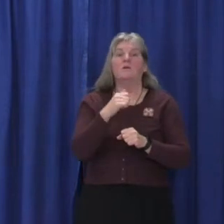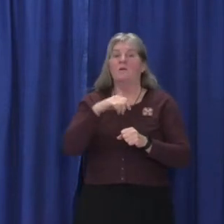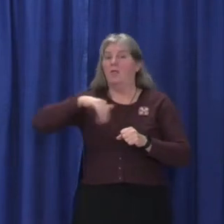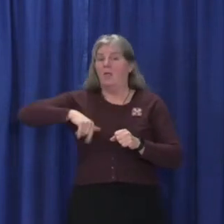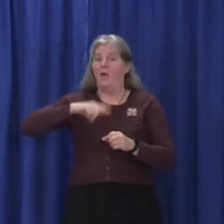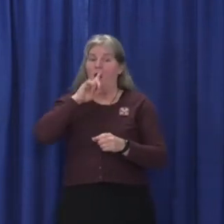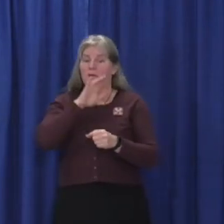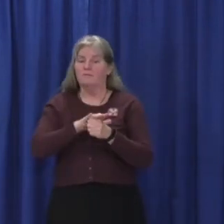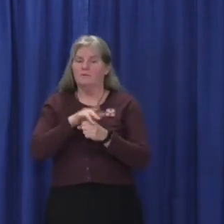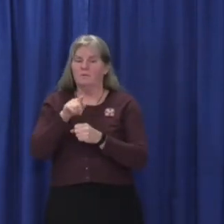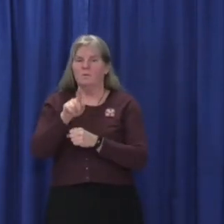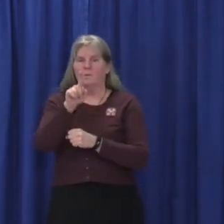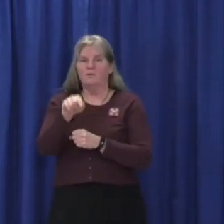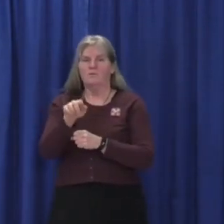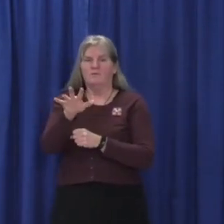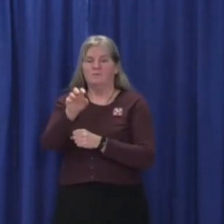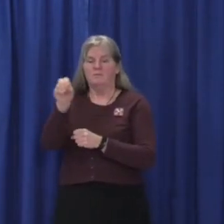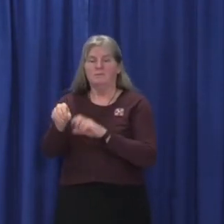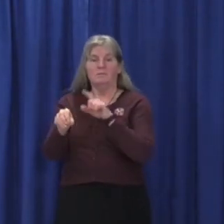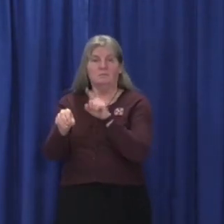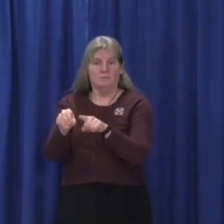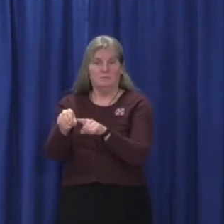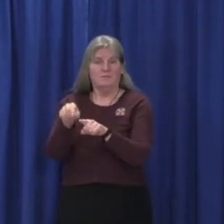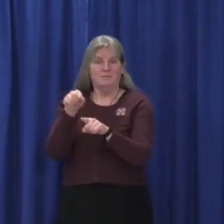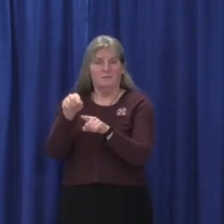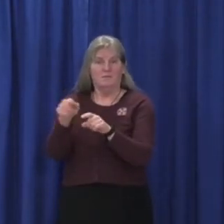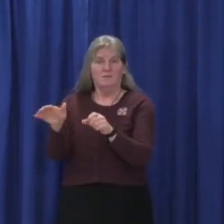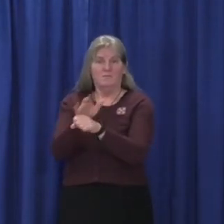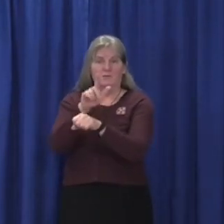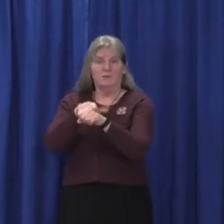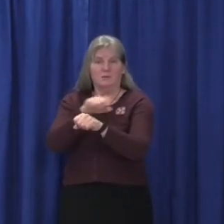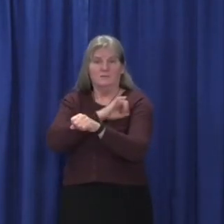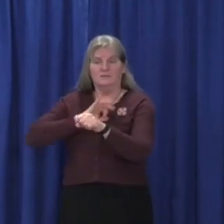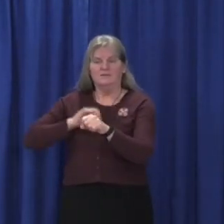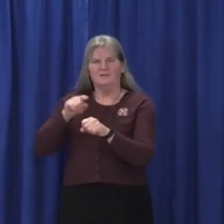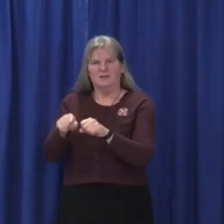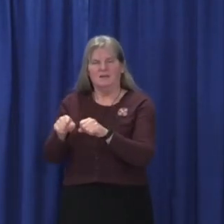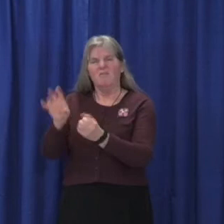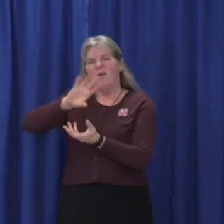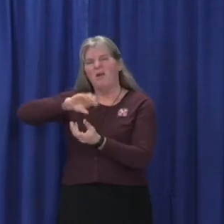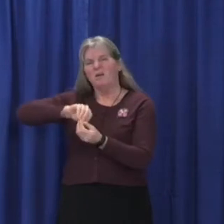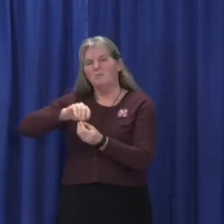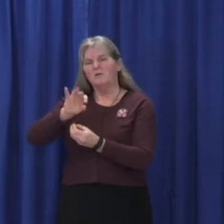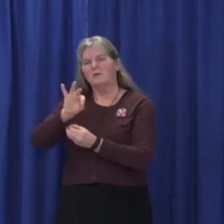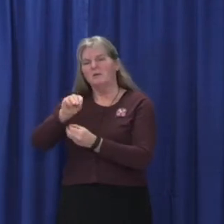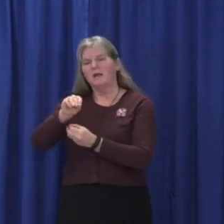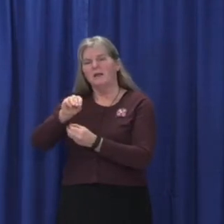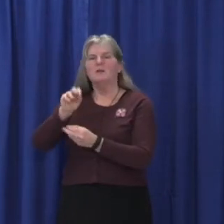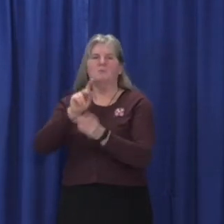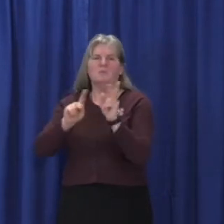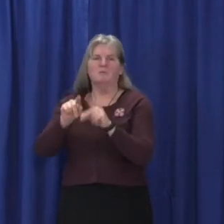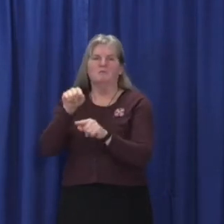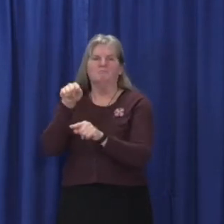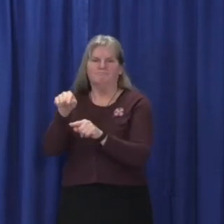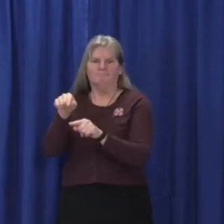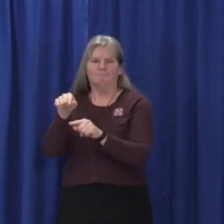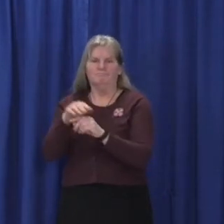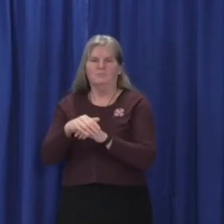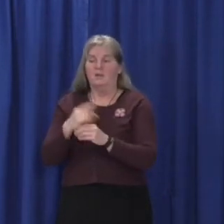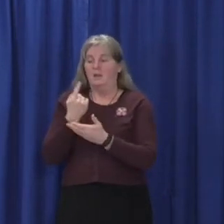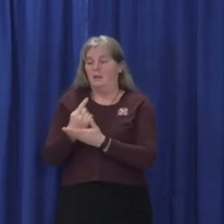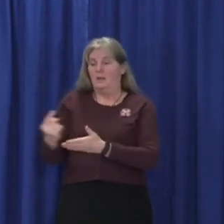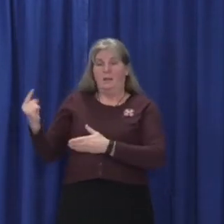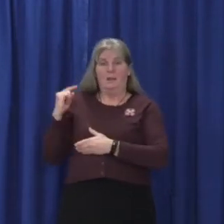attested, 1.5% are full-time employees, and that is 90 people. Last